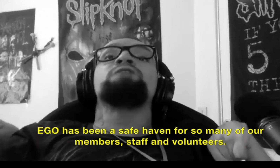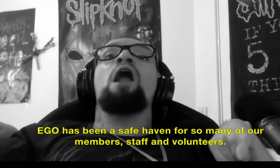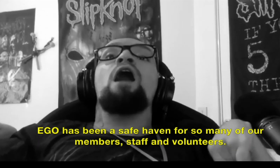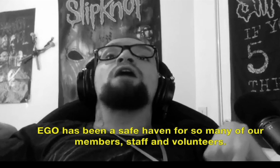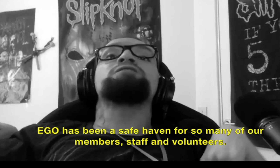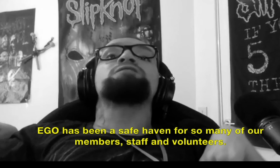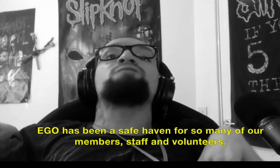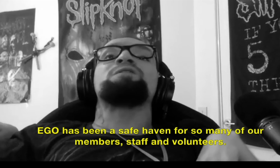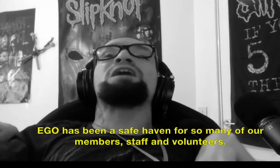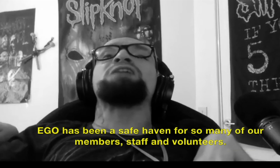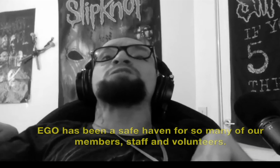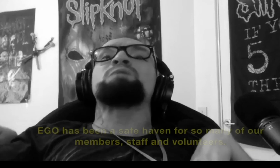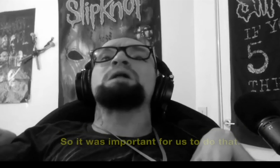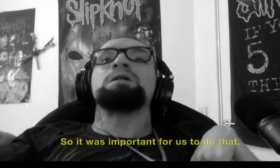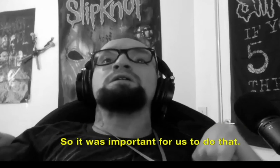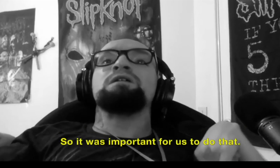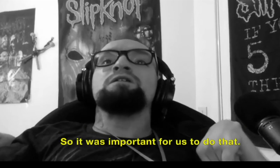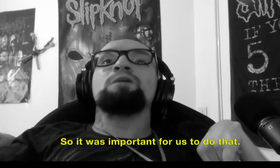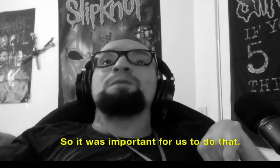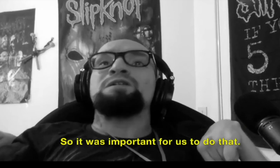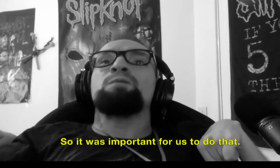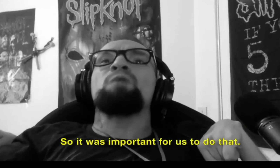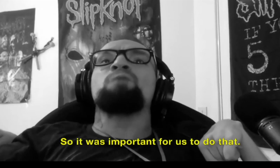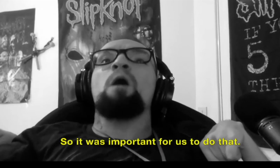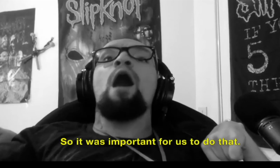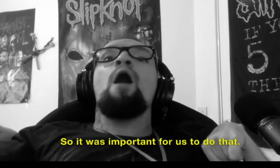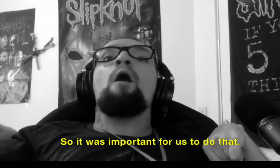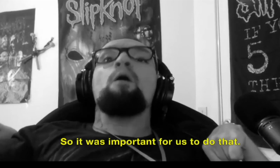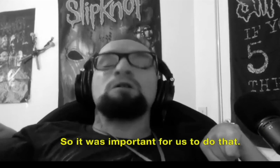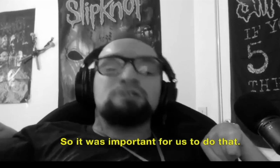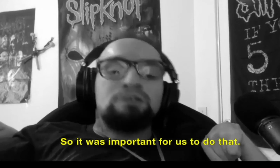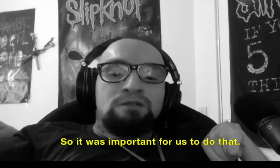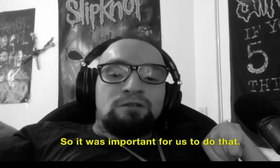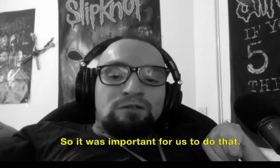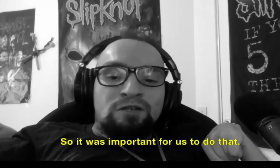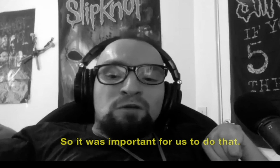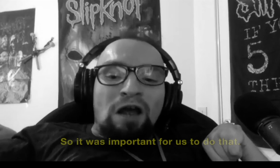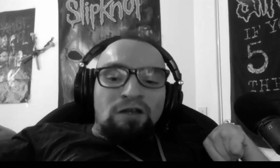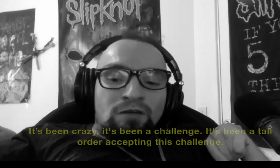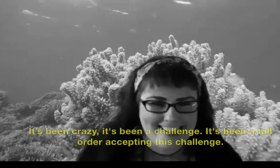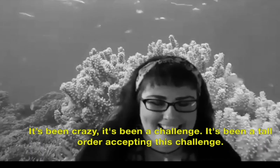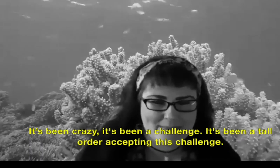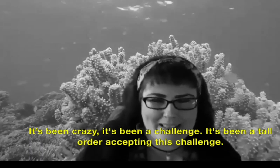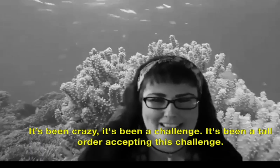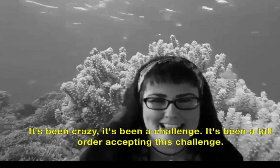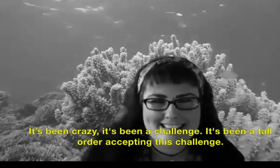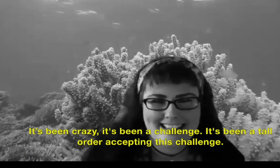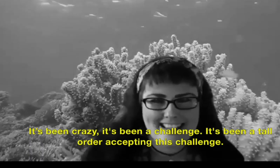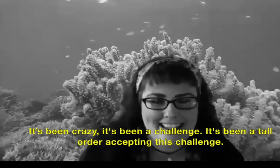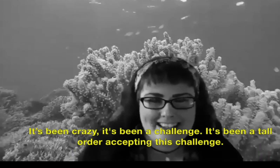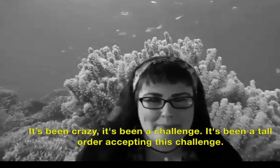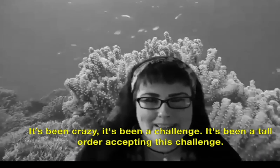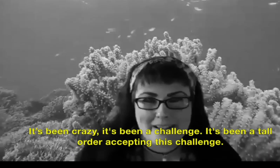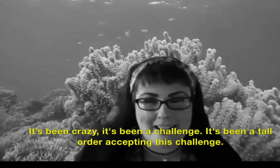and volunteers as well. So it was important for us to do that. It's been